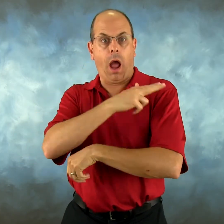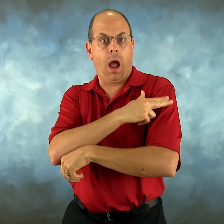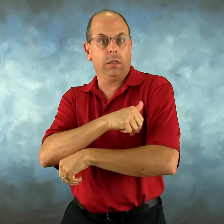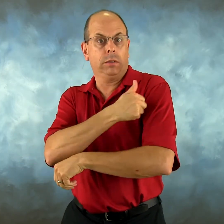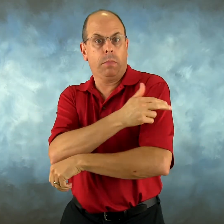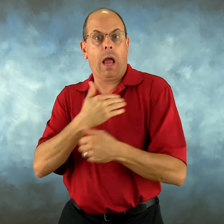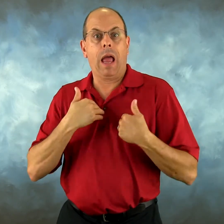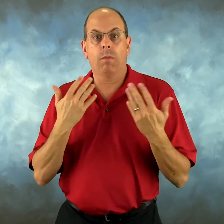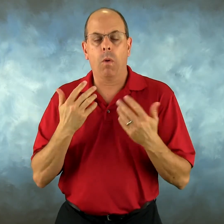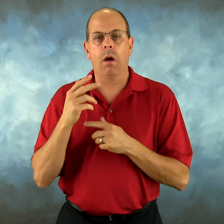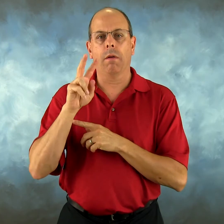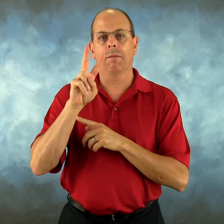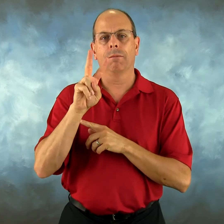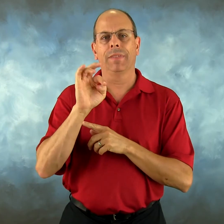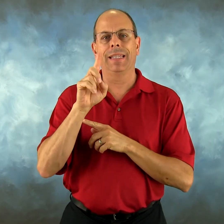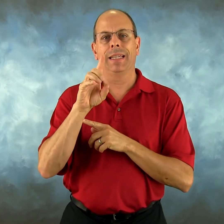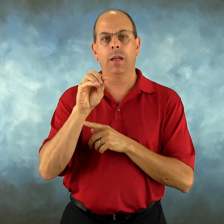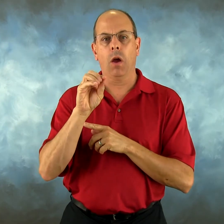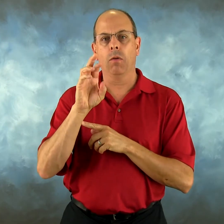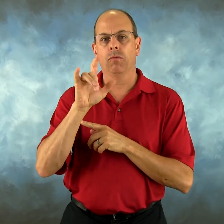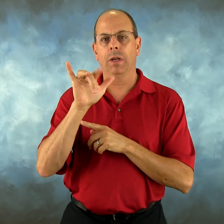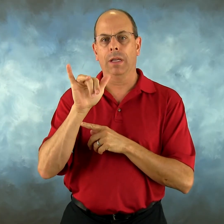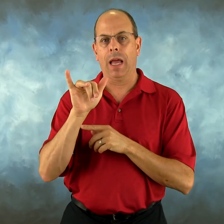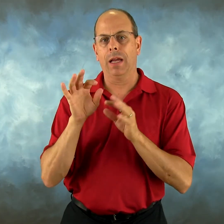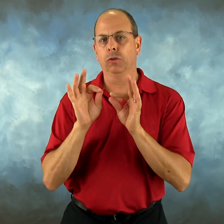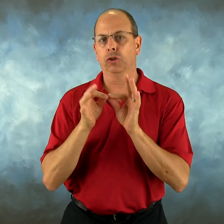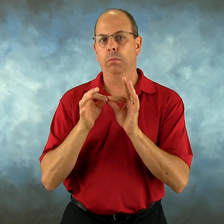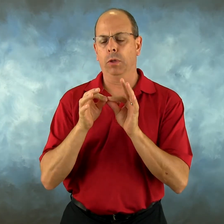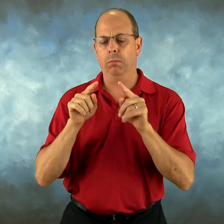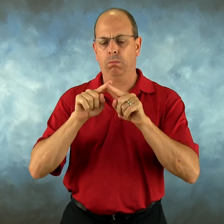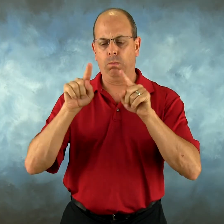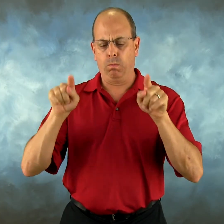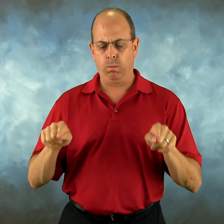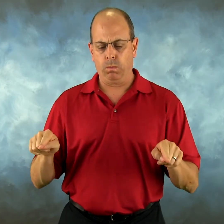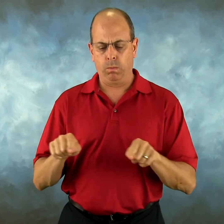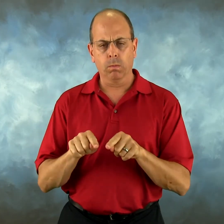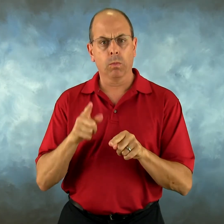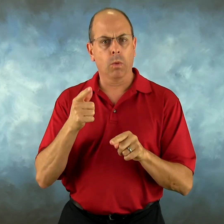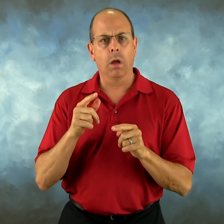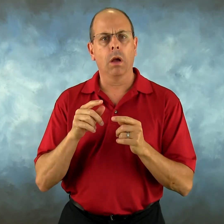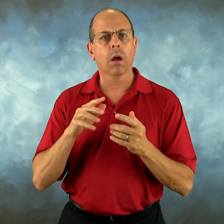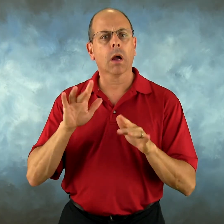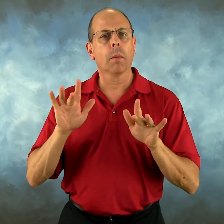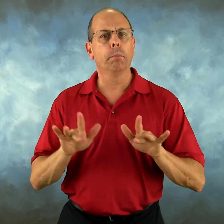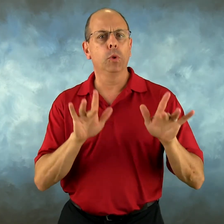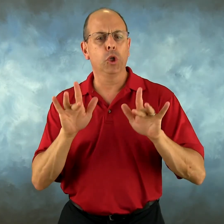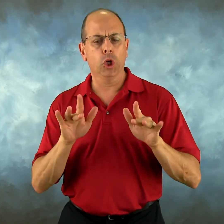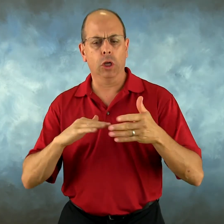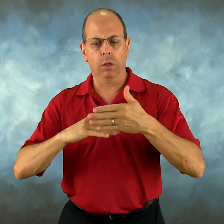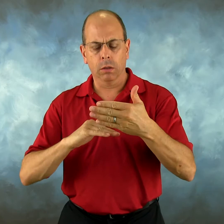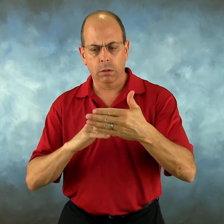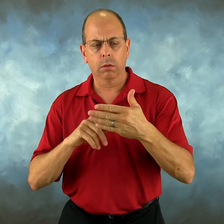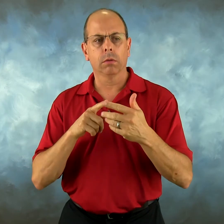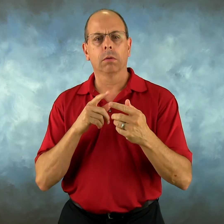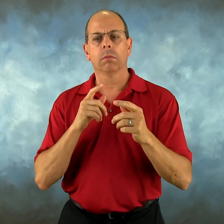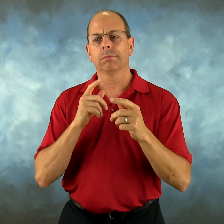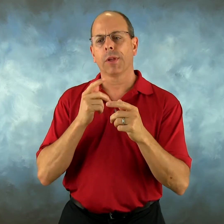The hospital has several different ways that you can communicate with a deaf individual, including equipment. There is